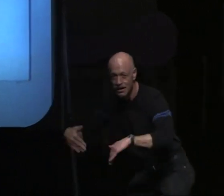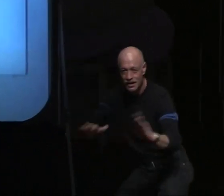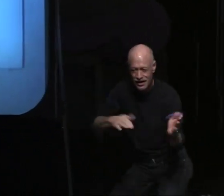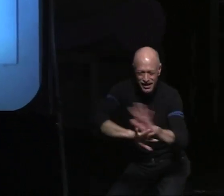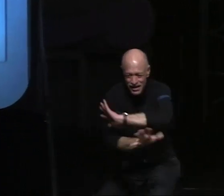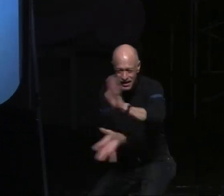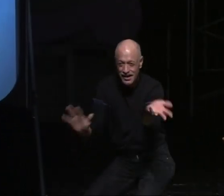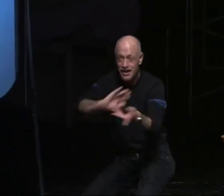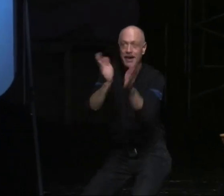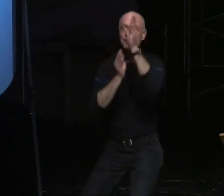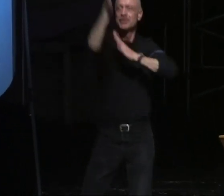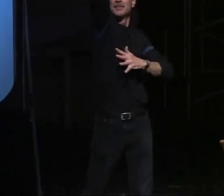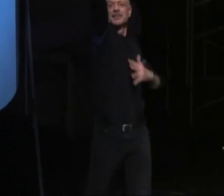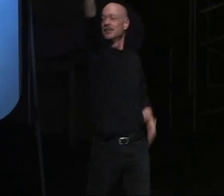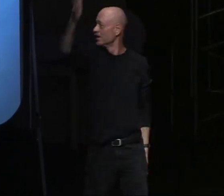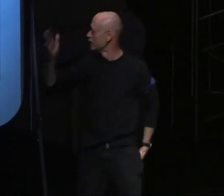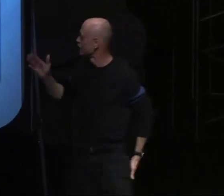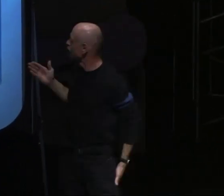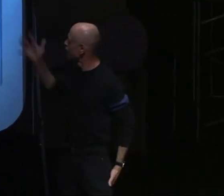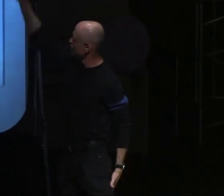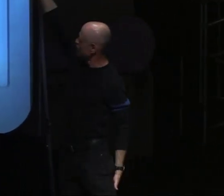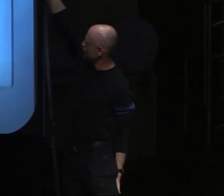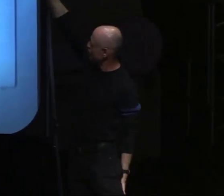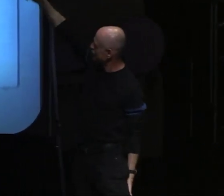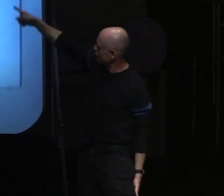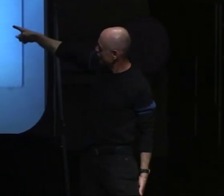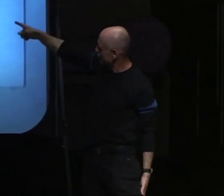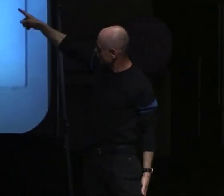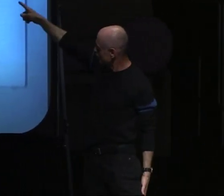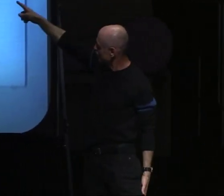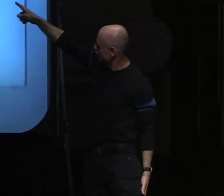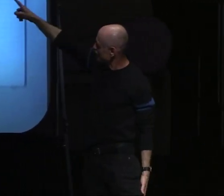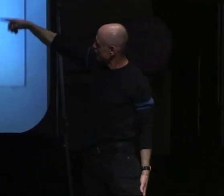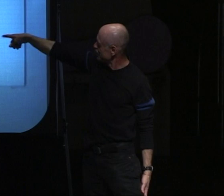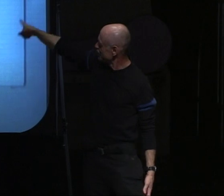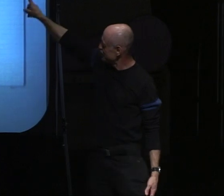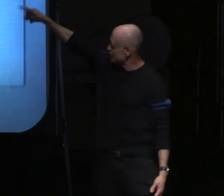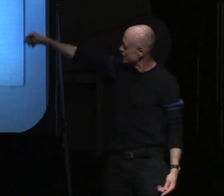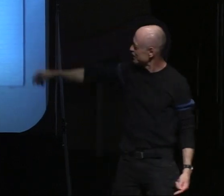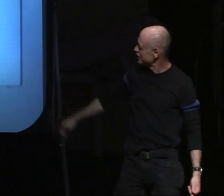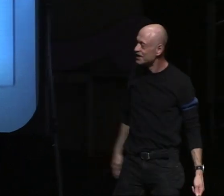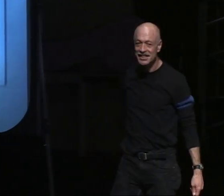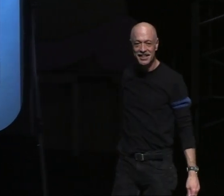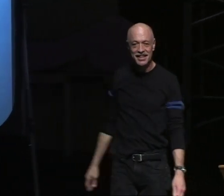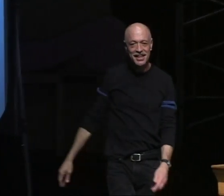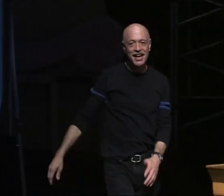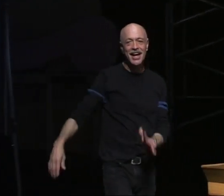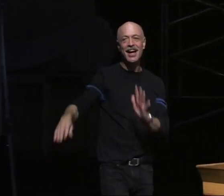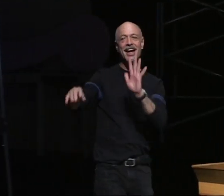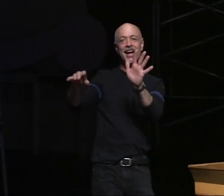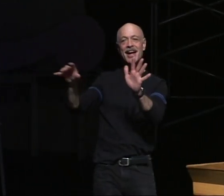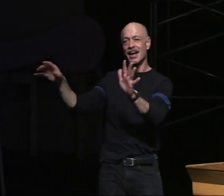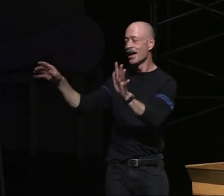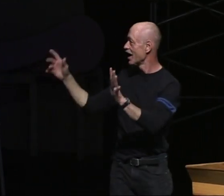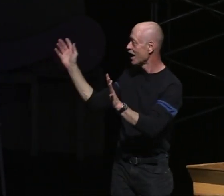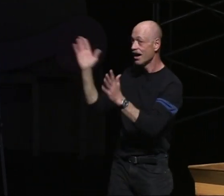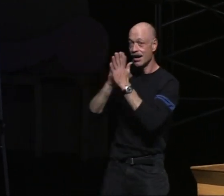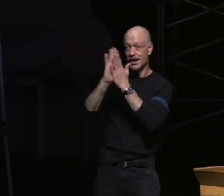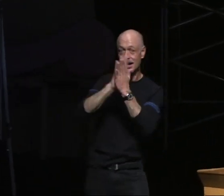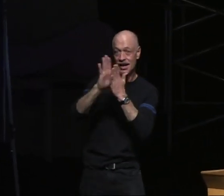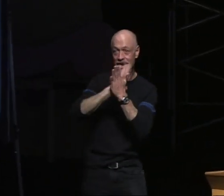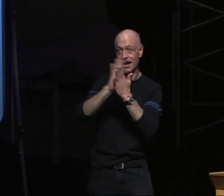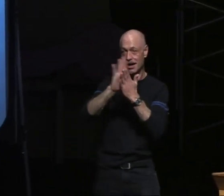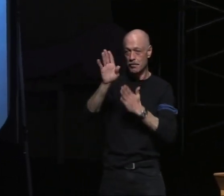Here on the right-hand side is the pyramid shape of the hands kind of blocking the way until you can get through and take off in your experience with